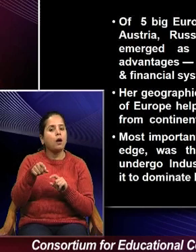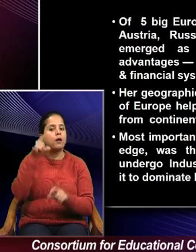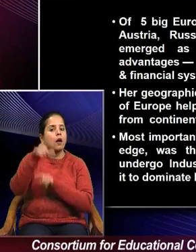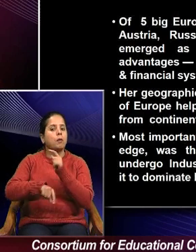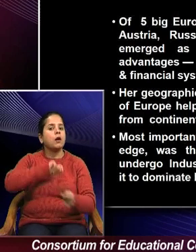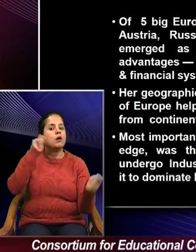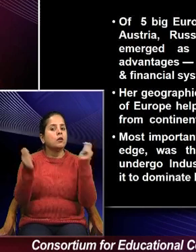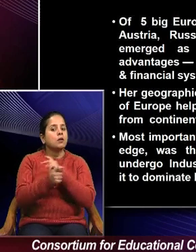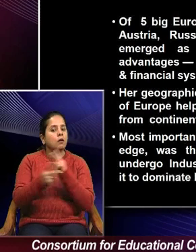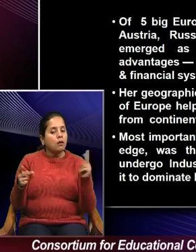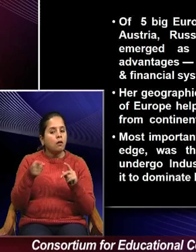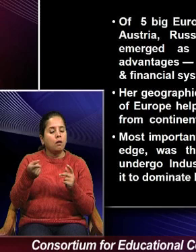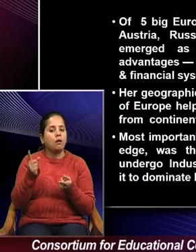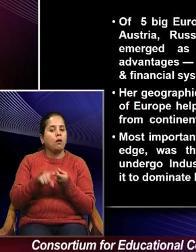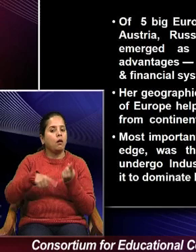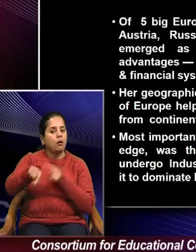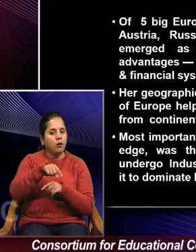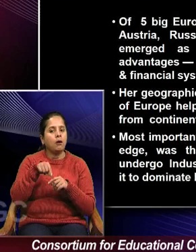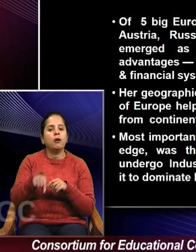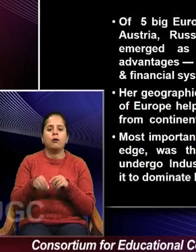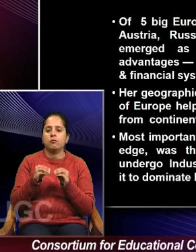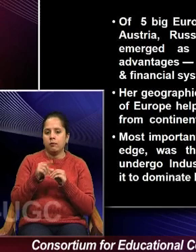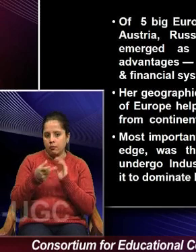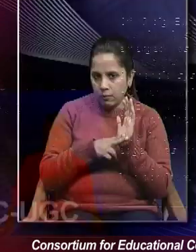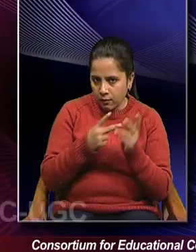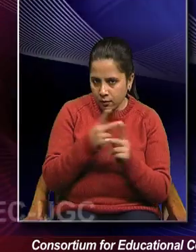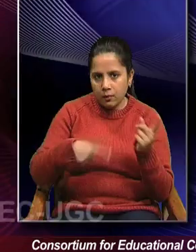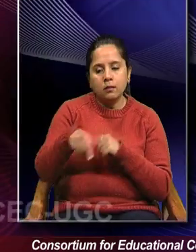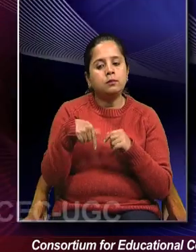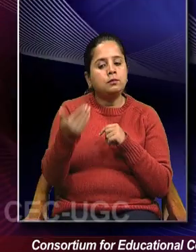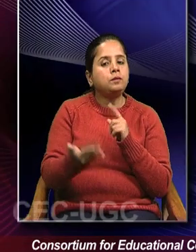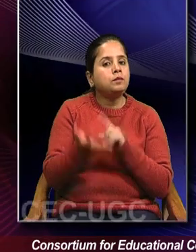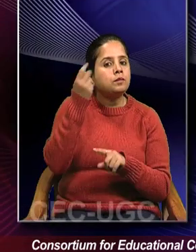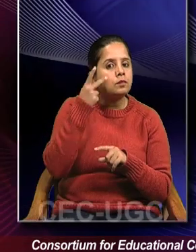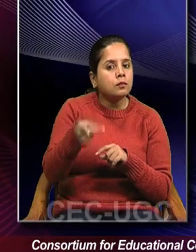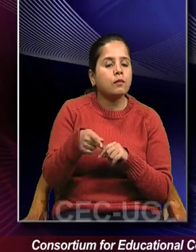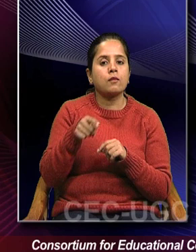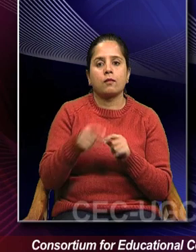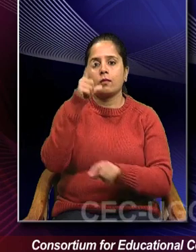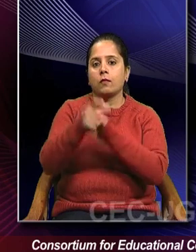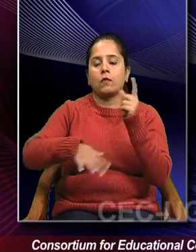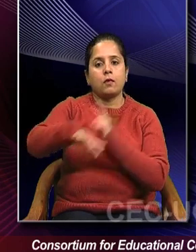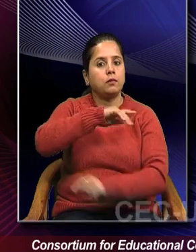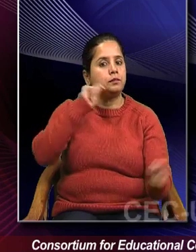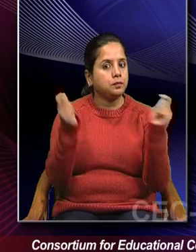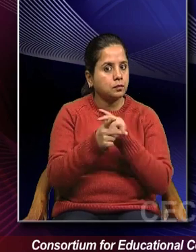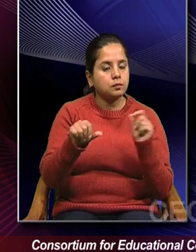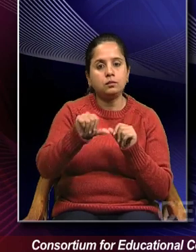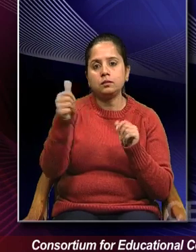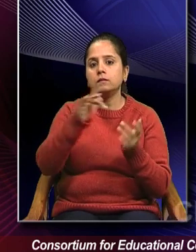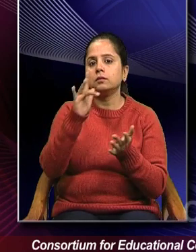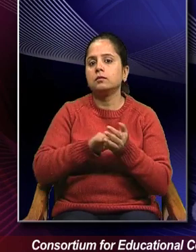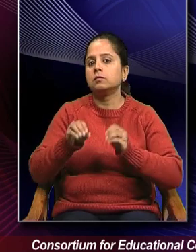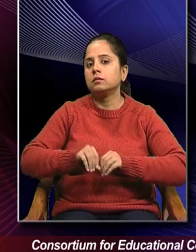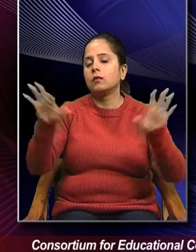revolution took place in Britain, and thereafter we find that industrial revolution is spread to other regions